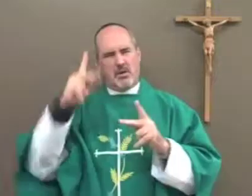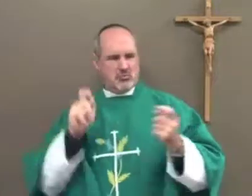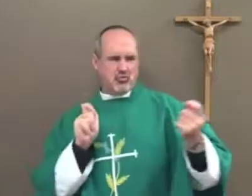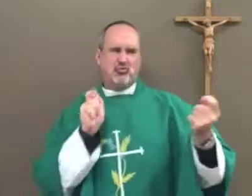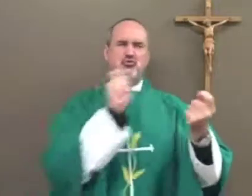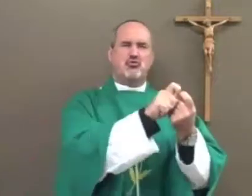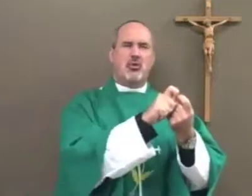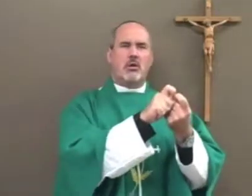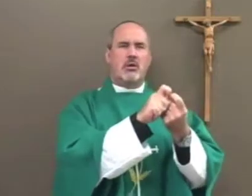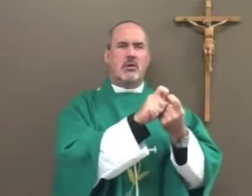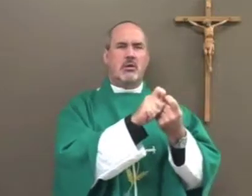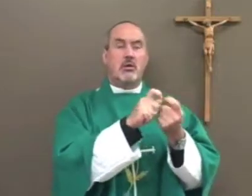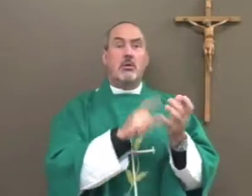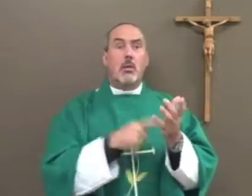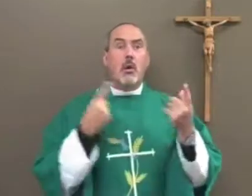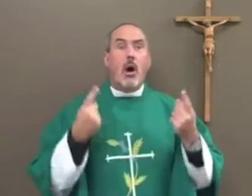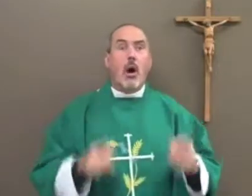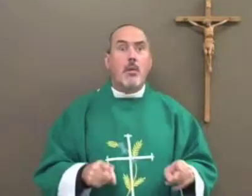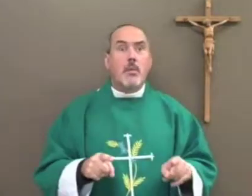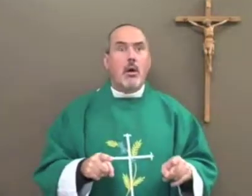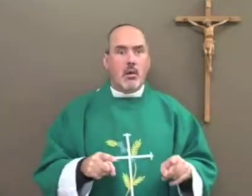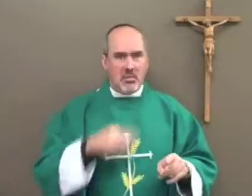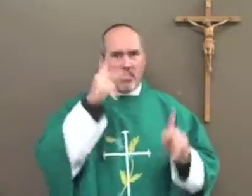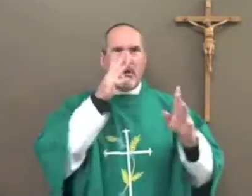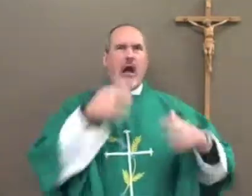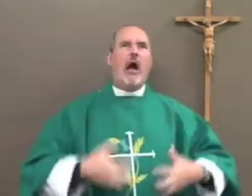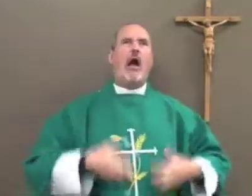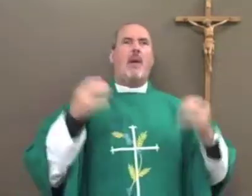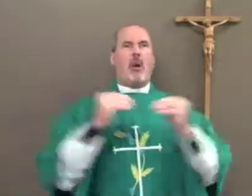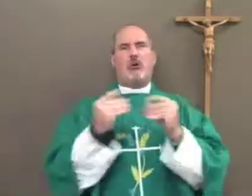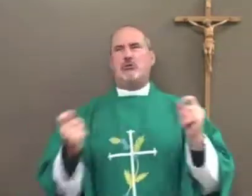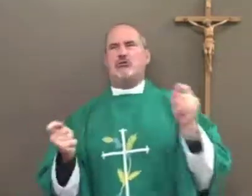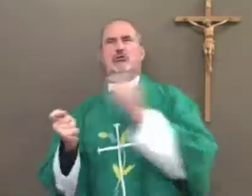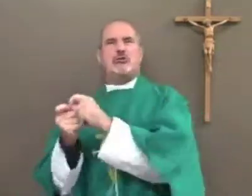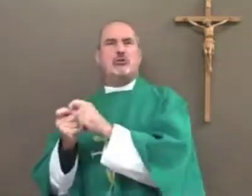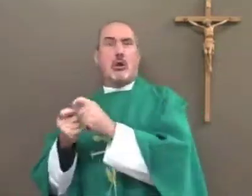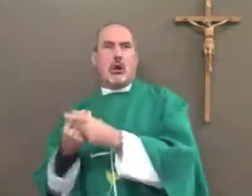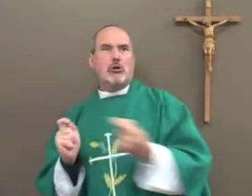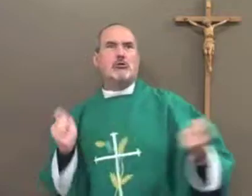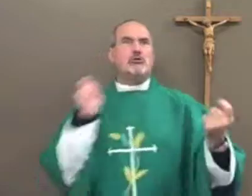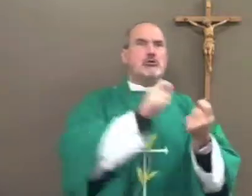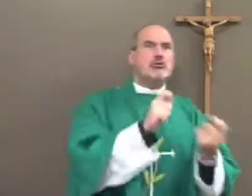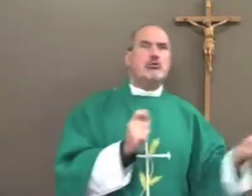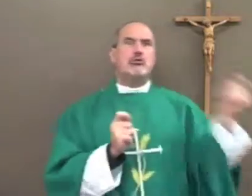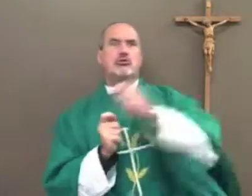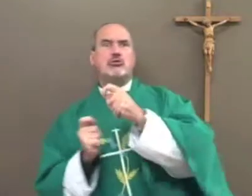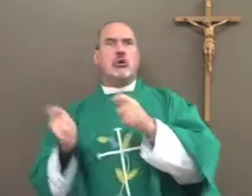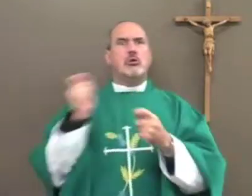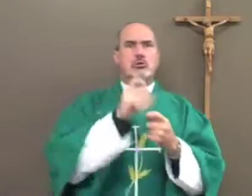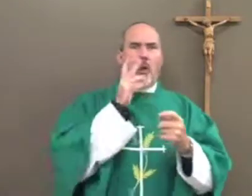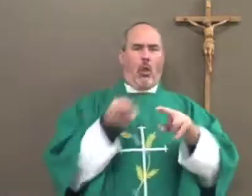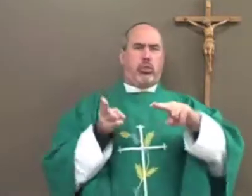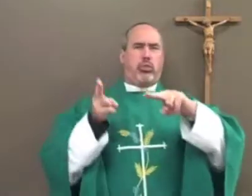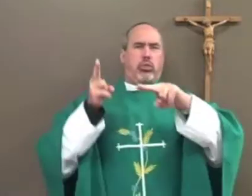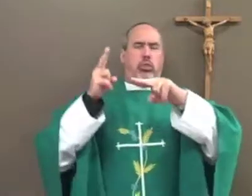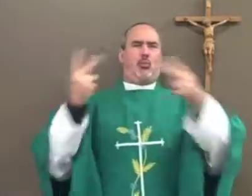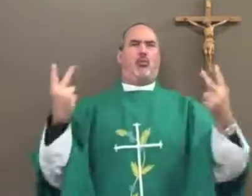Now, what if he had chosen to rebel using violence? Then it would have been an awful battle back